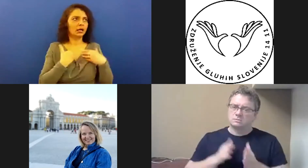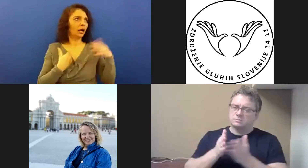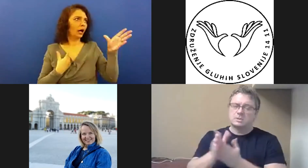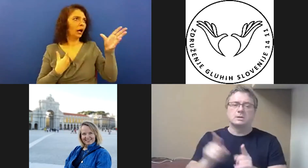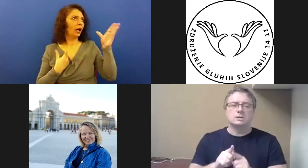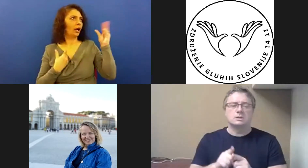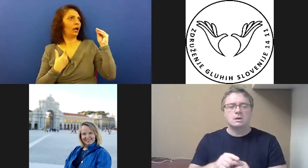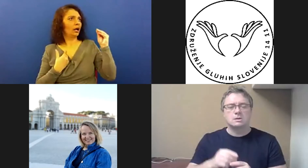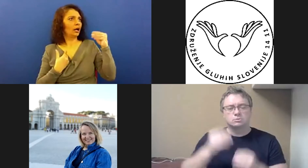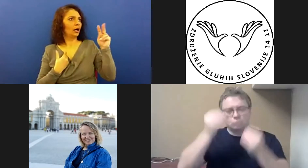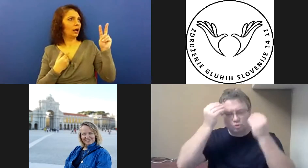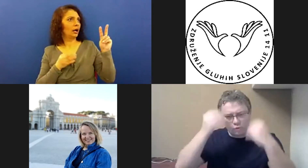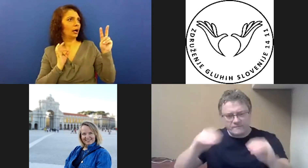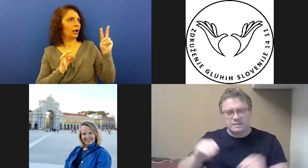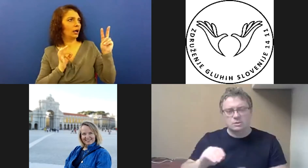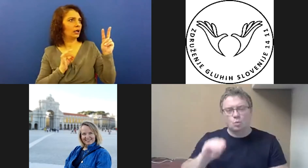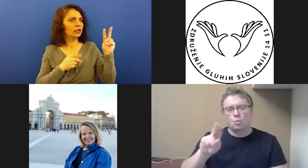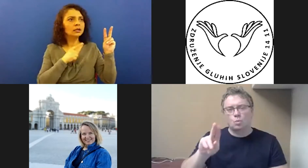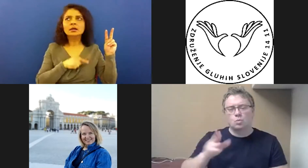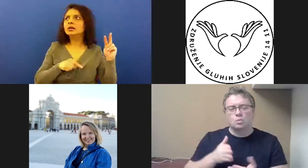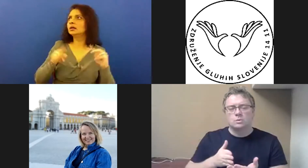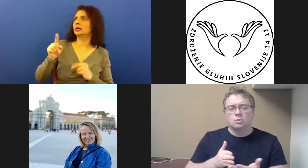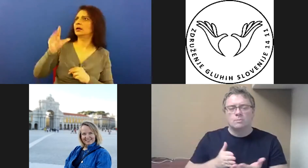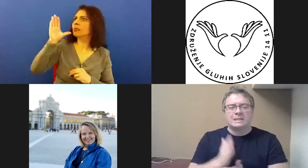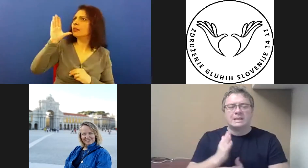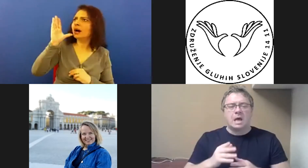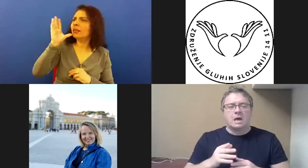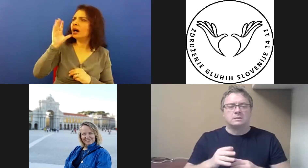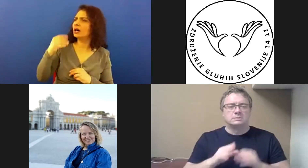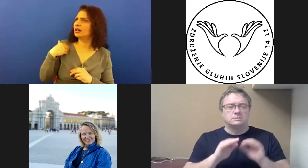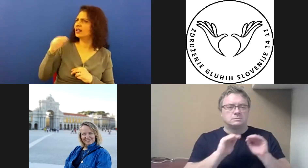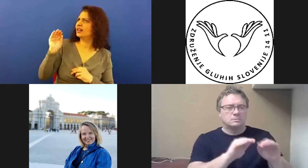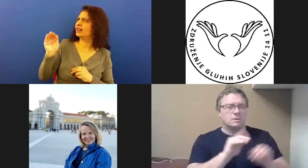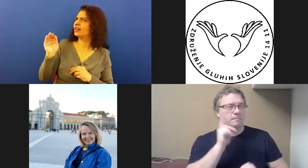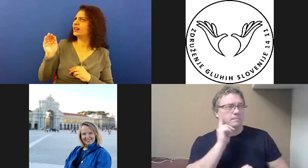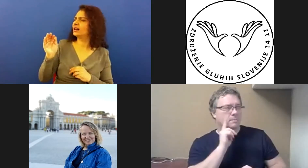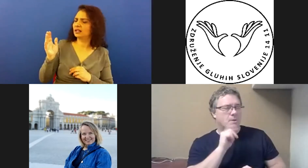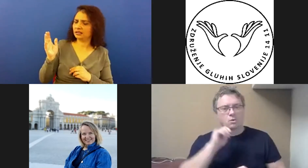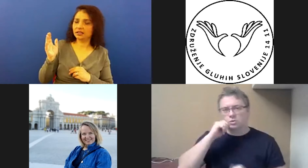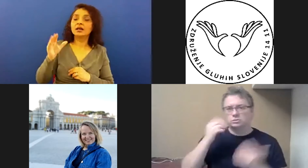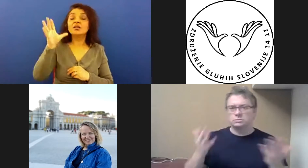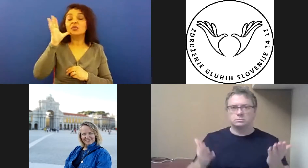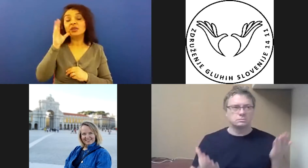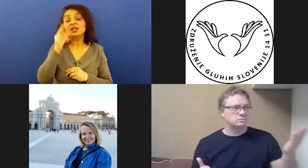We've given birth to you. You have your human rights. Stand up for yourself.